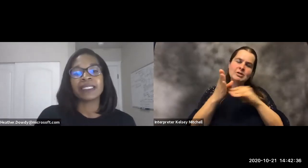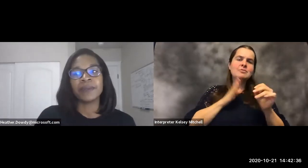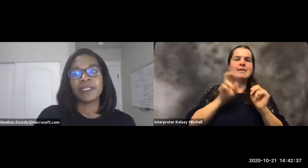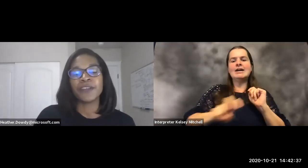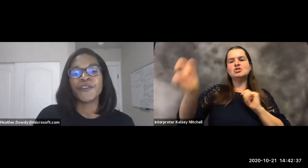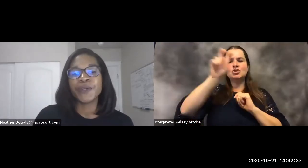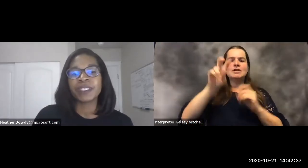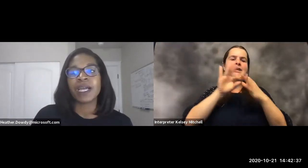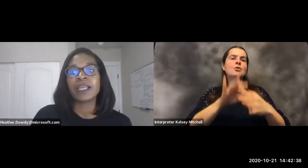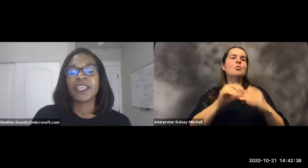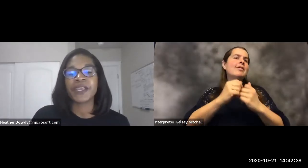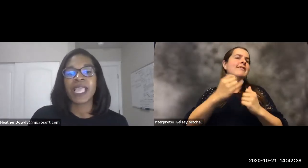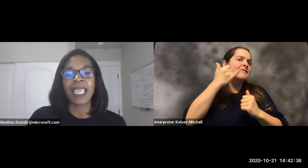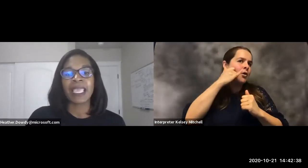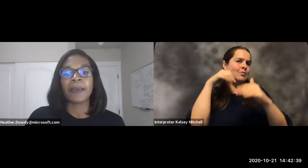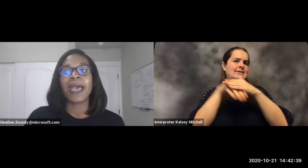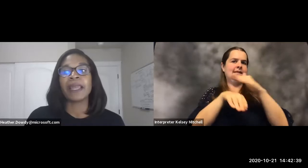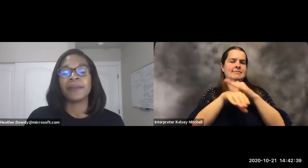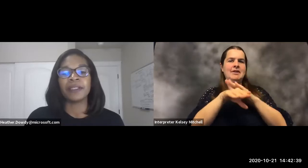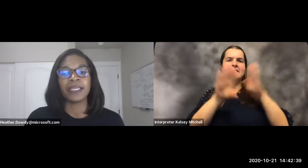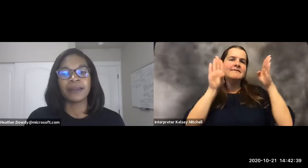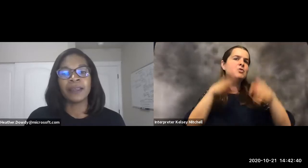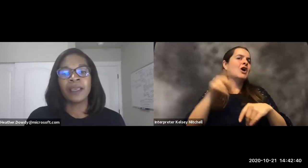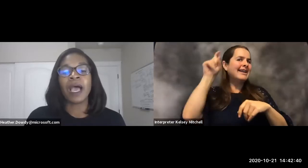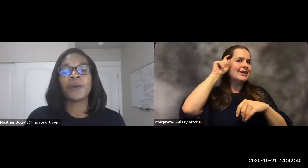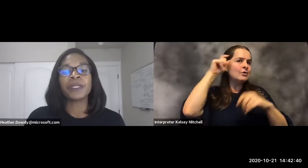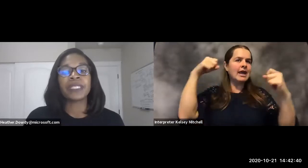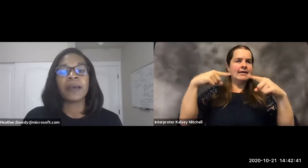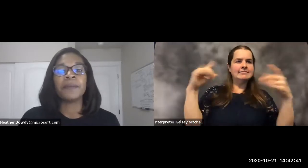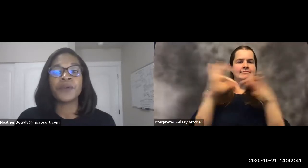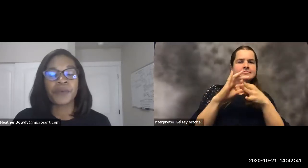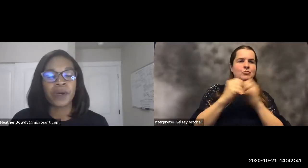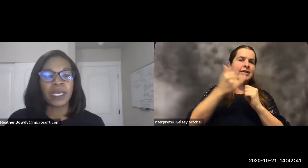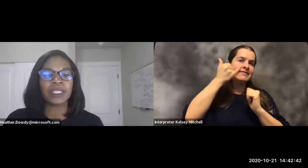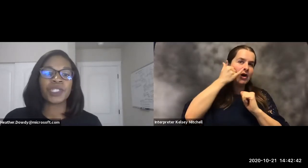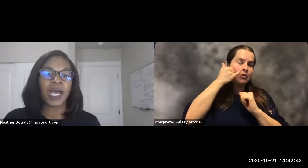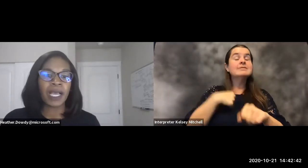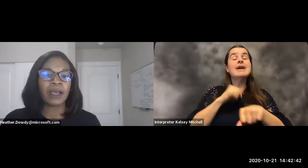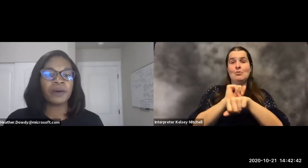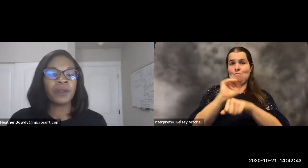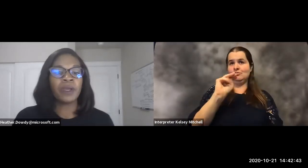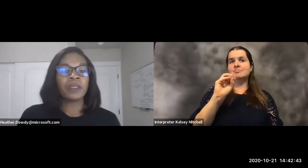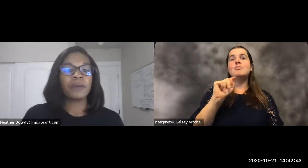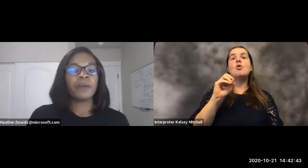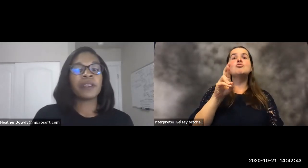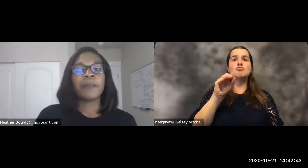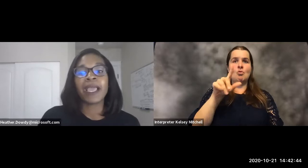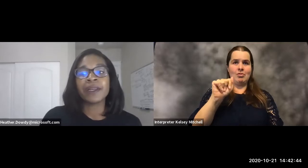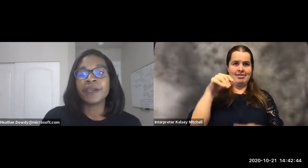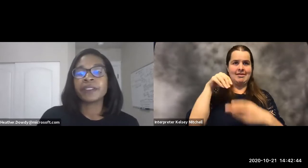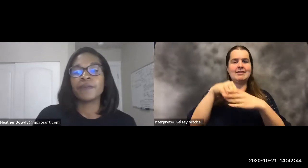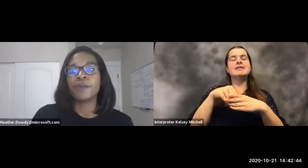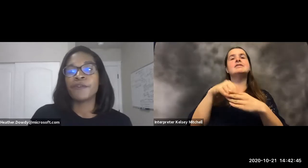mobile accessibility focused on hearing aid compatibility. I worked at Motorola in Chicago, one